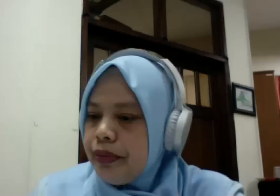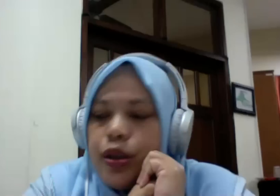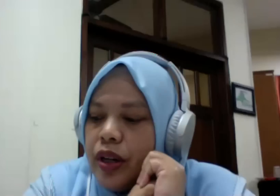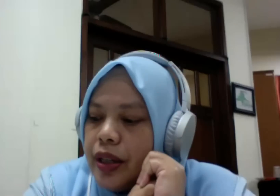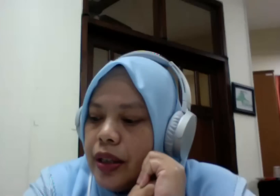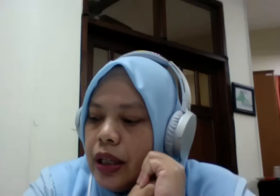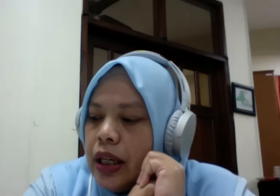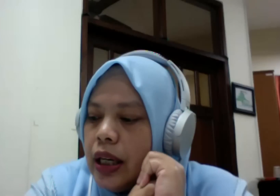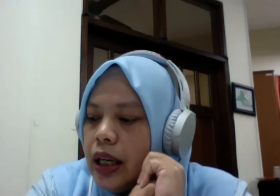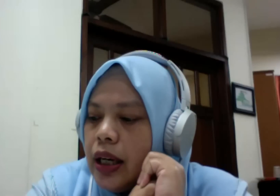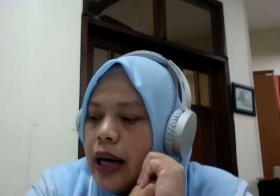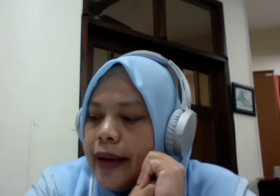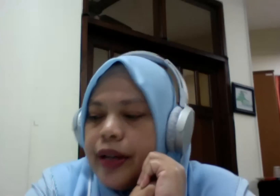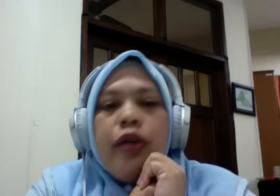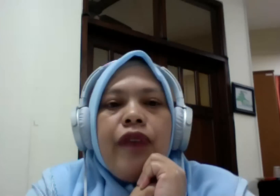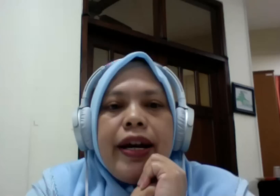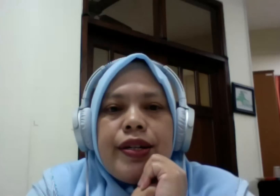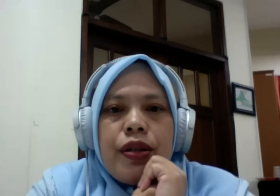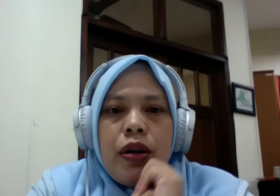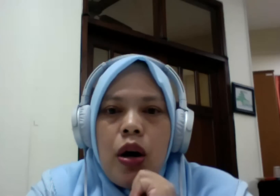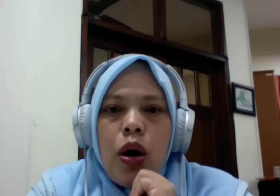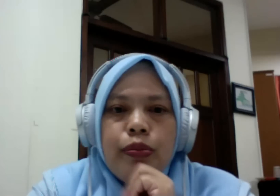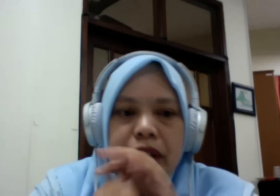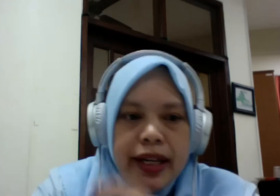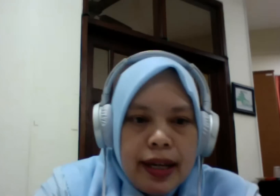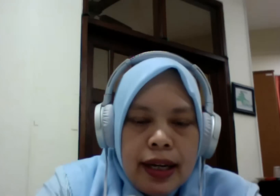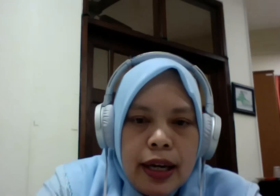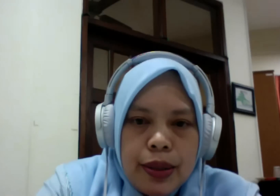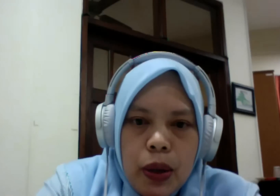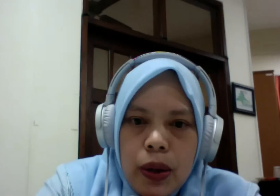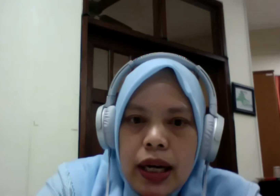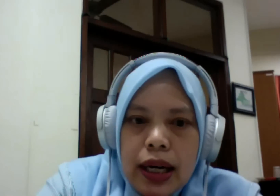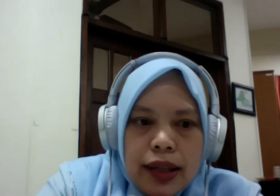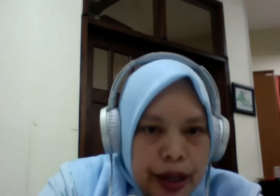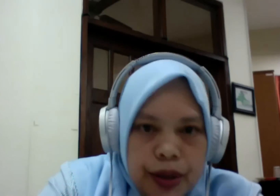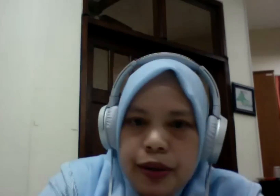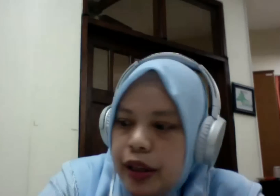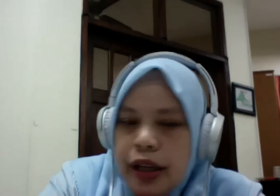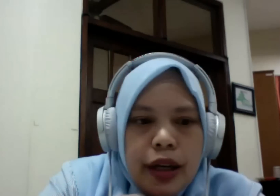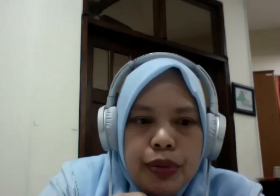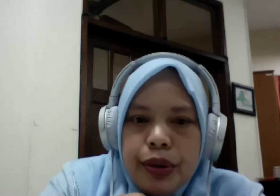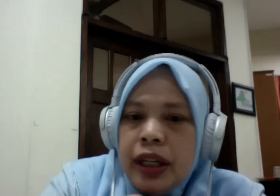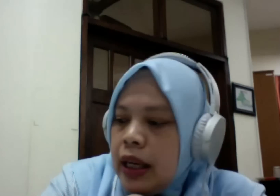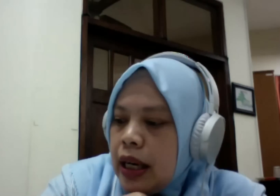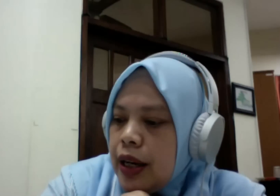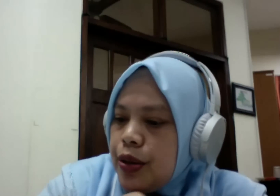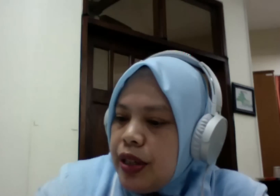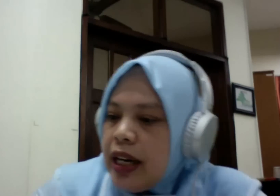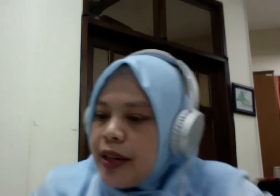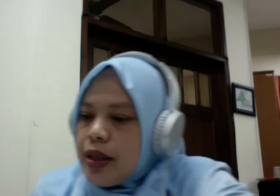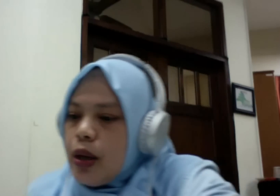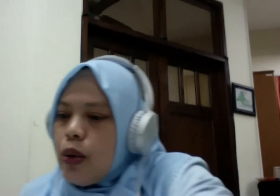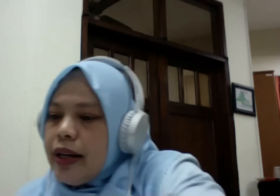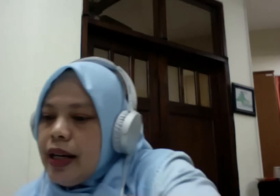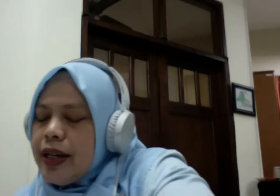the situation under virus outbreak. So thank you, Ibu. So the